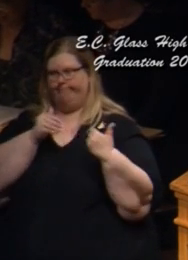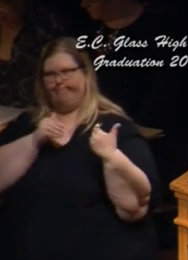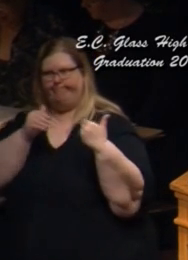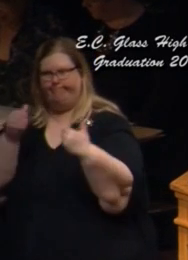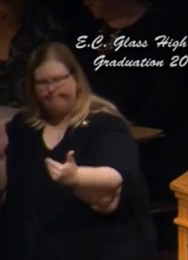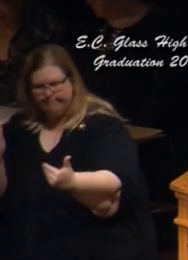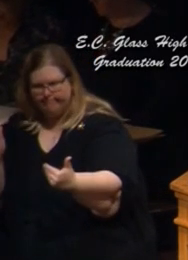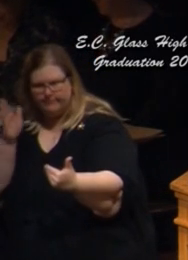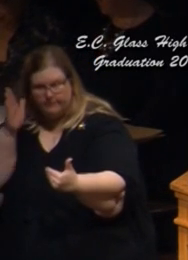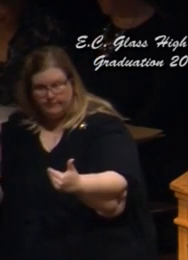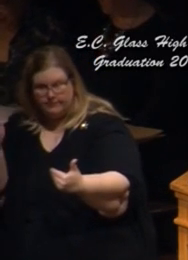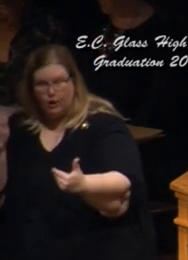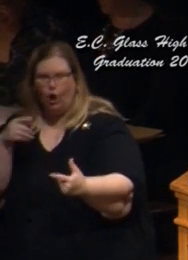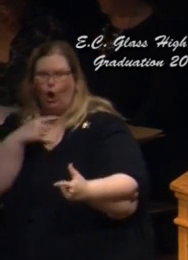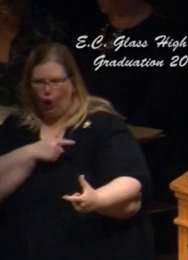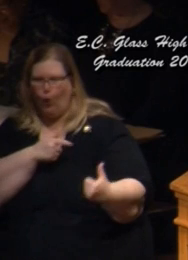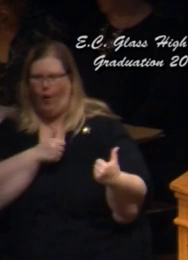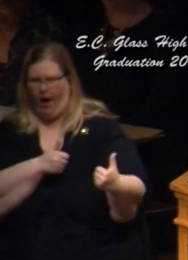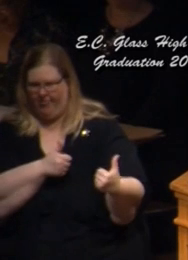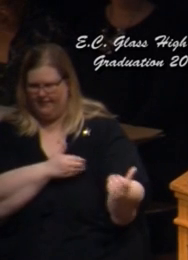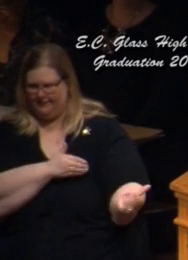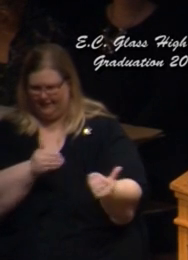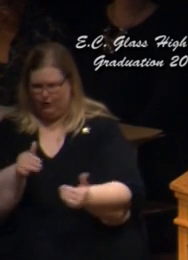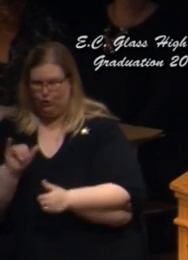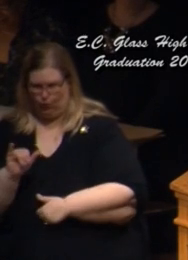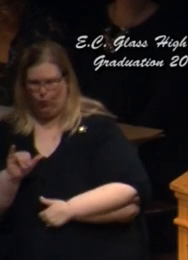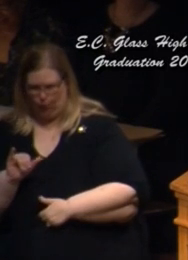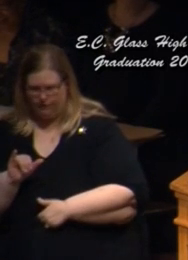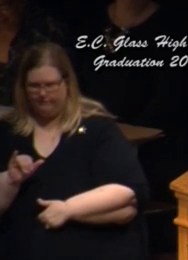forward, that you got this.